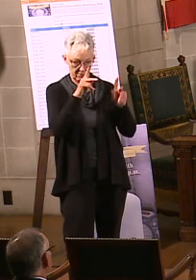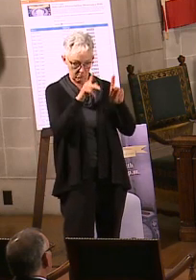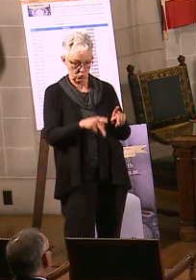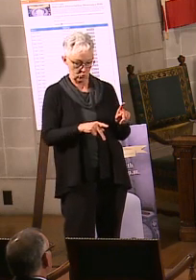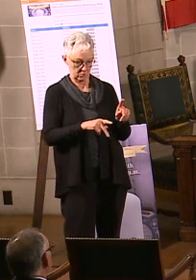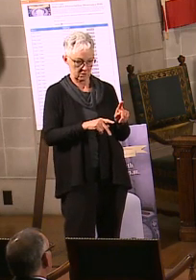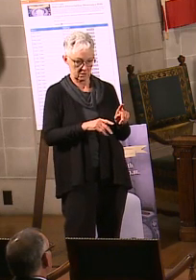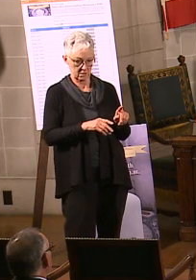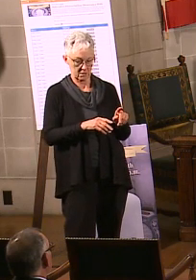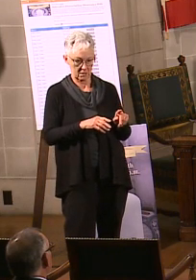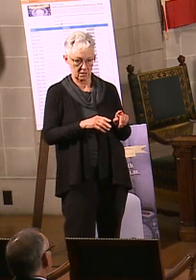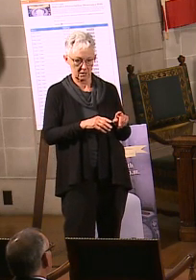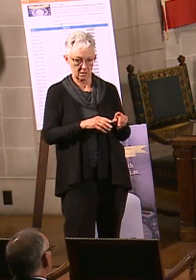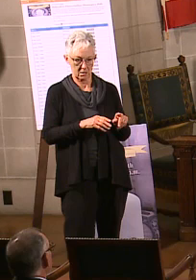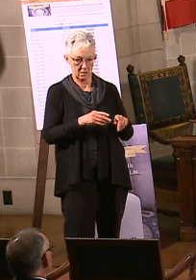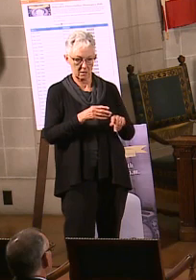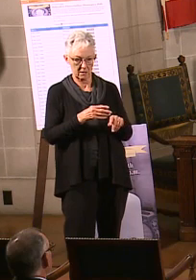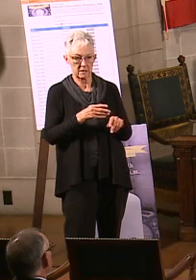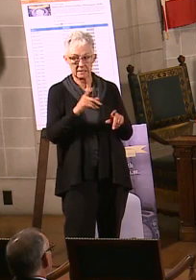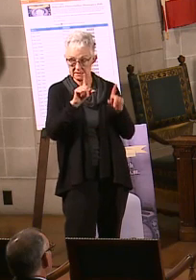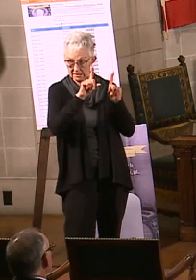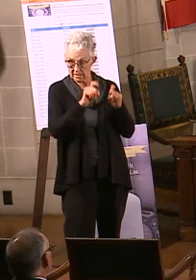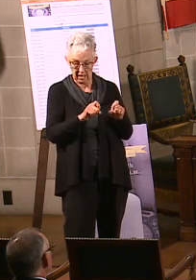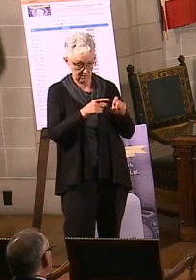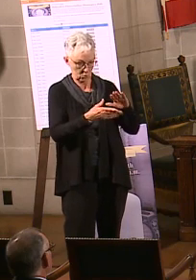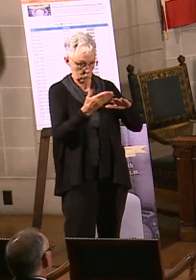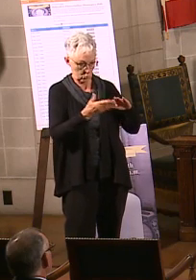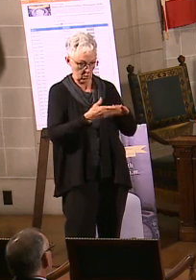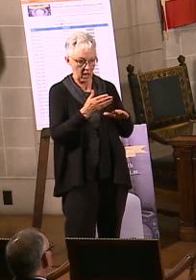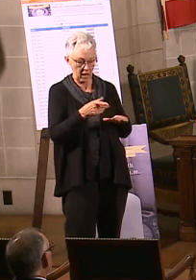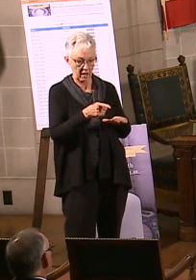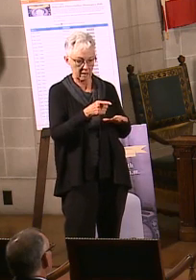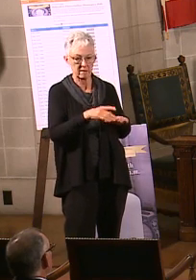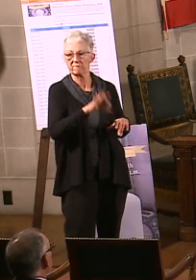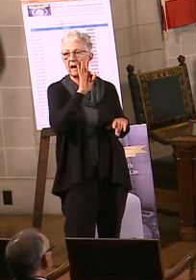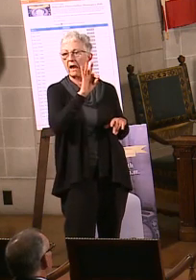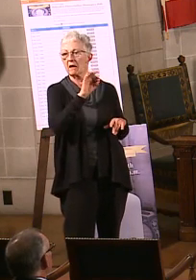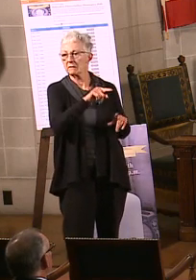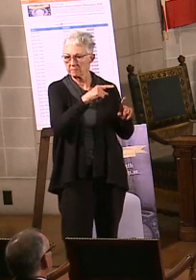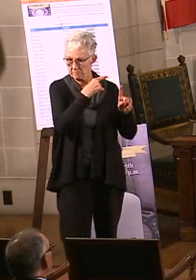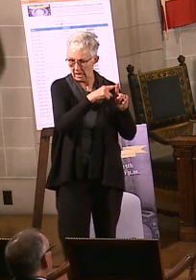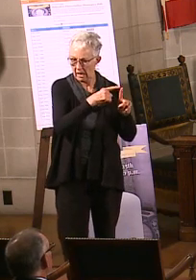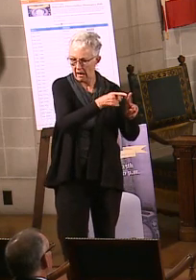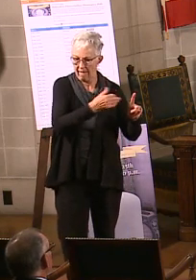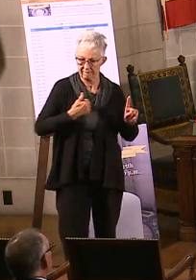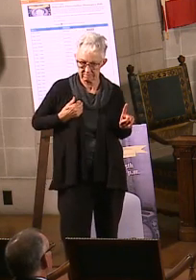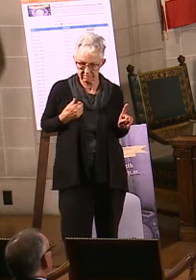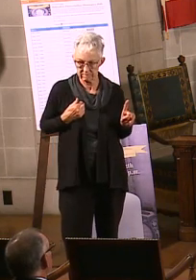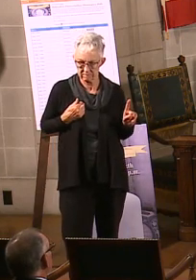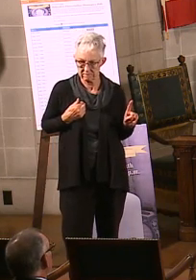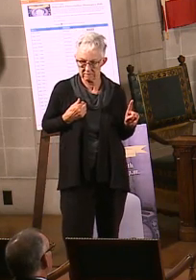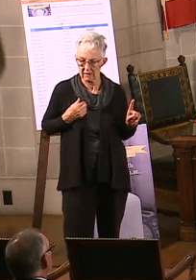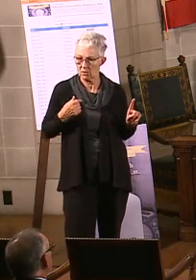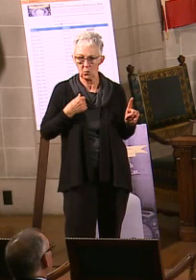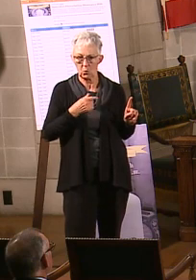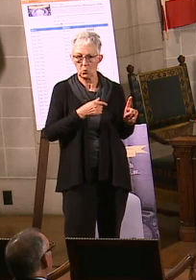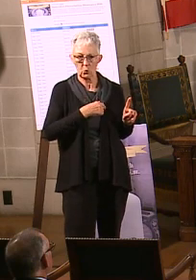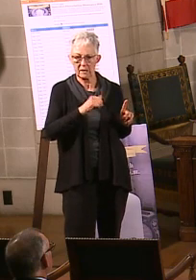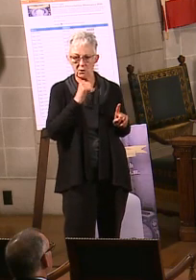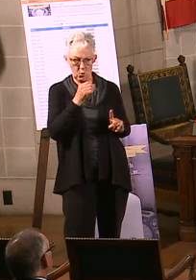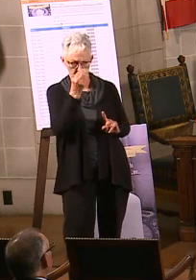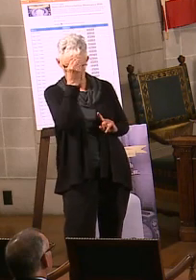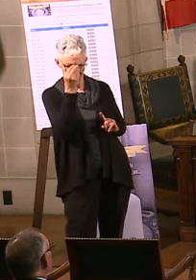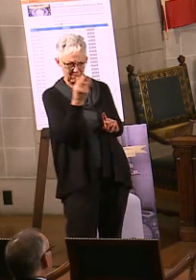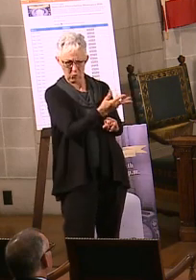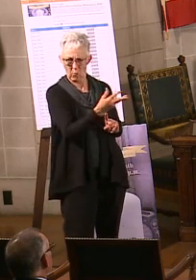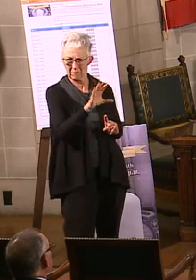what they report what they need to do to get a test, okay? And we don't report that information back to the company. So companies